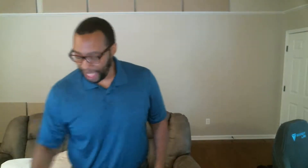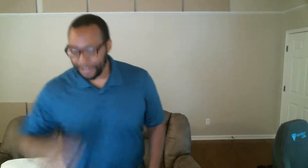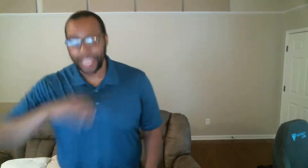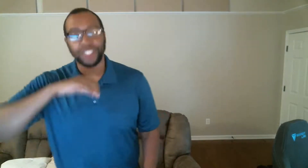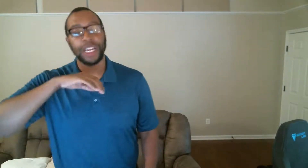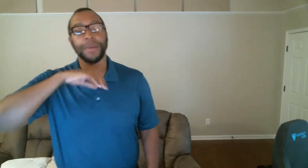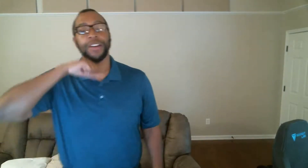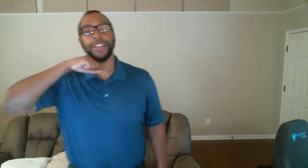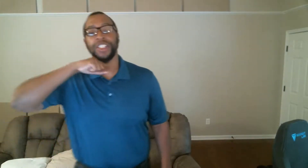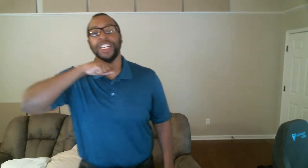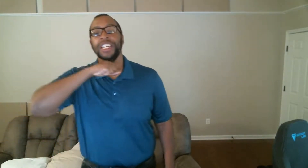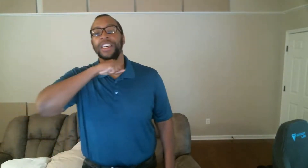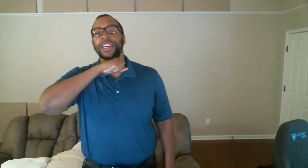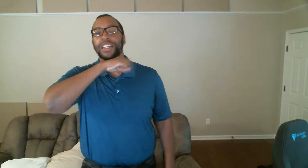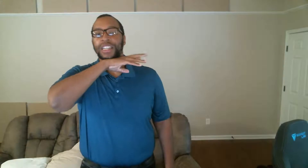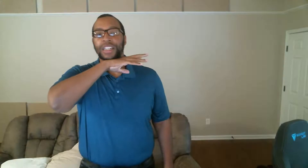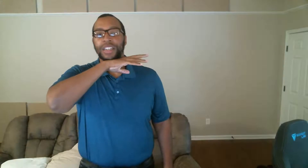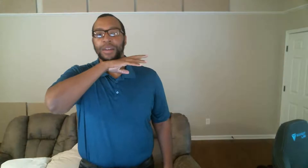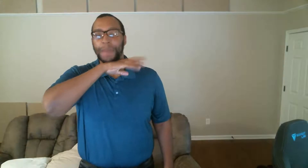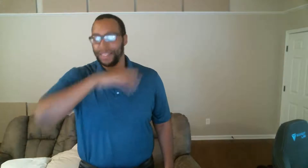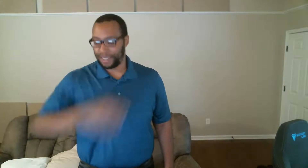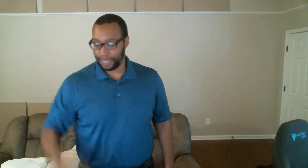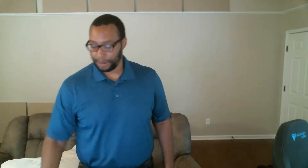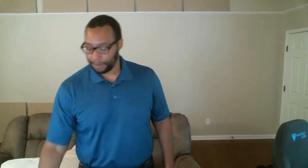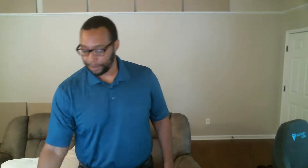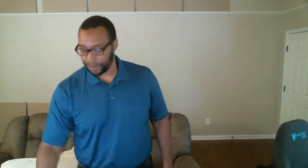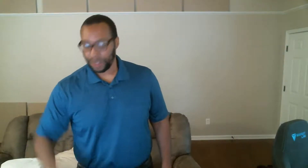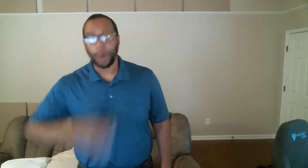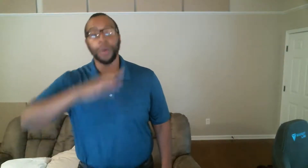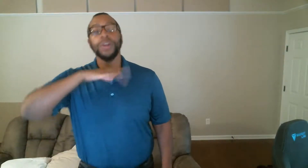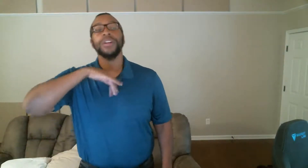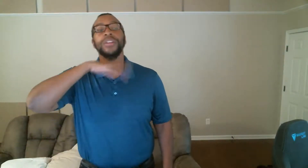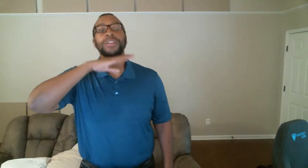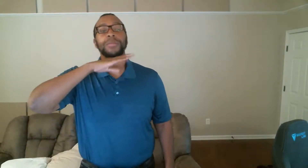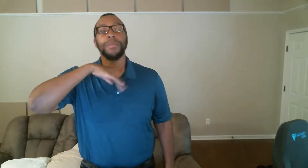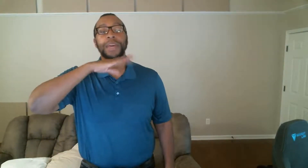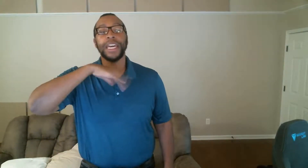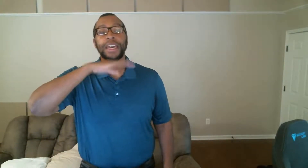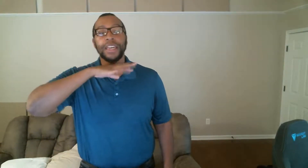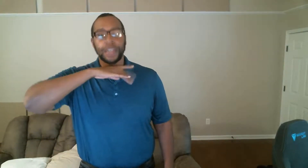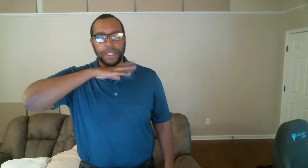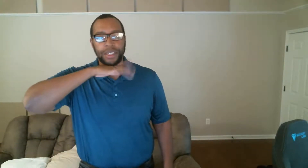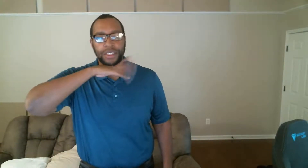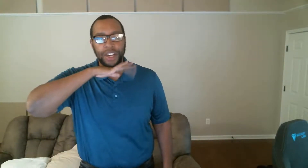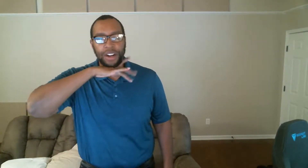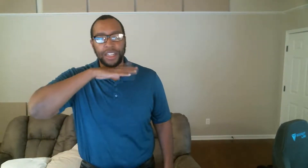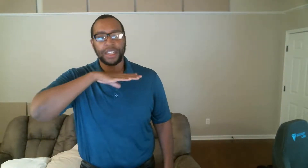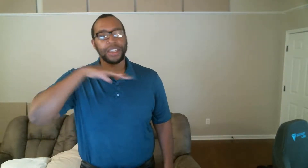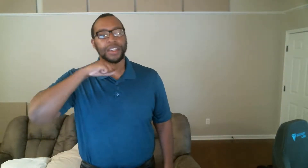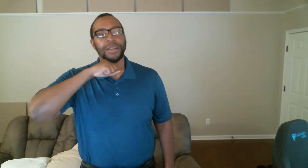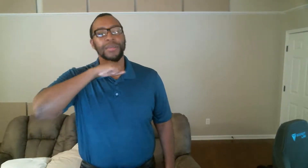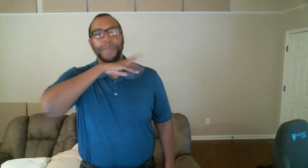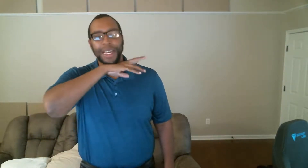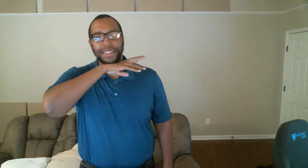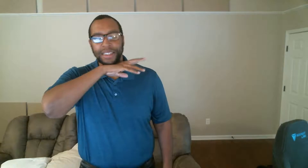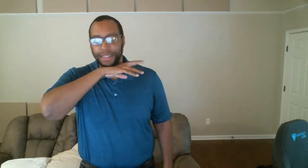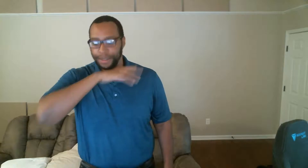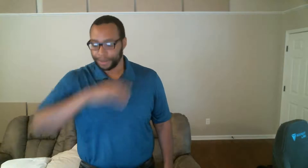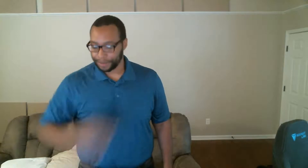5-hand shape under the chin. Messy. So pig, dirty, messy.